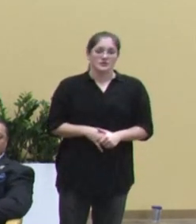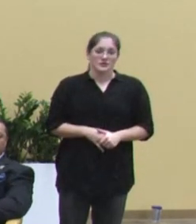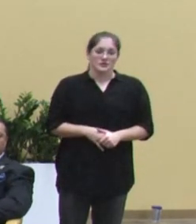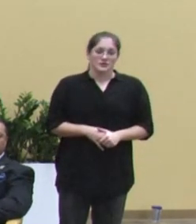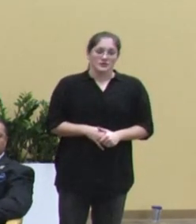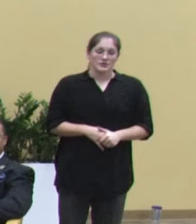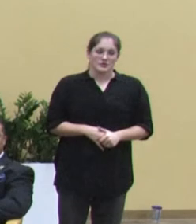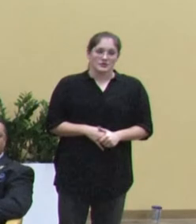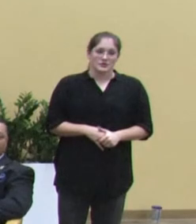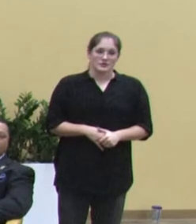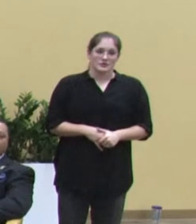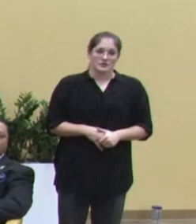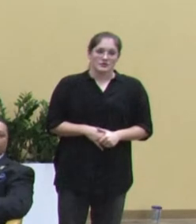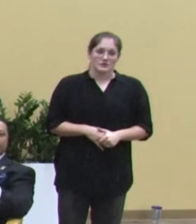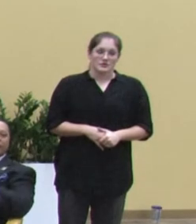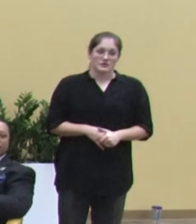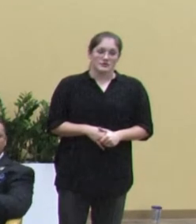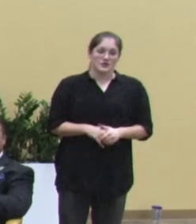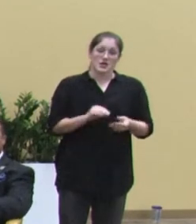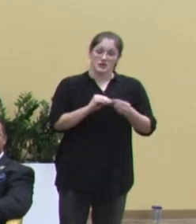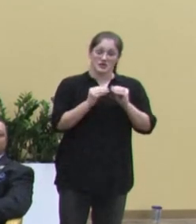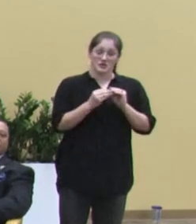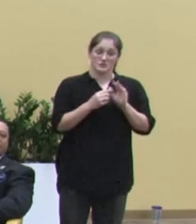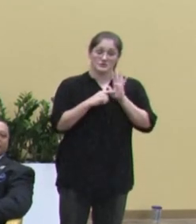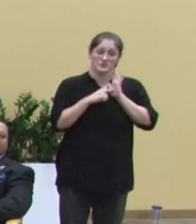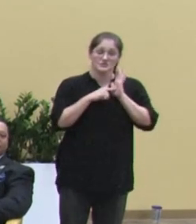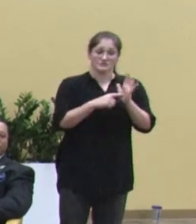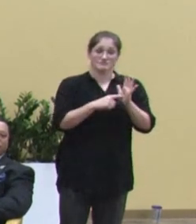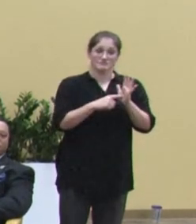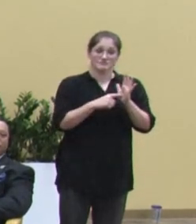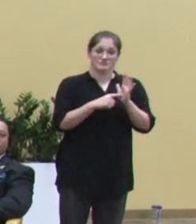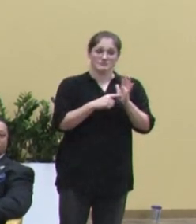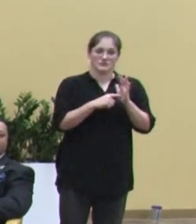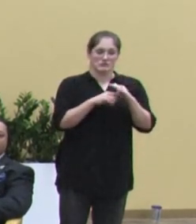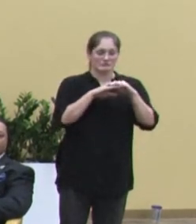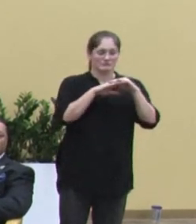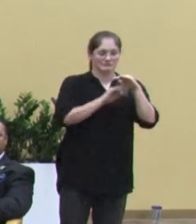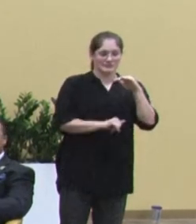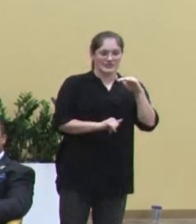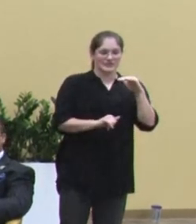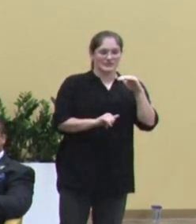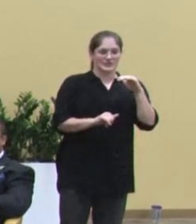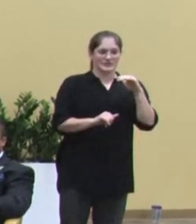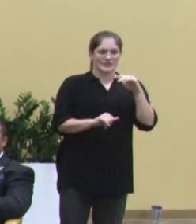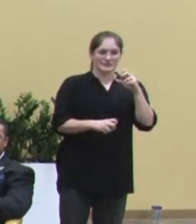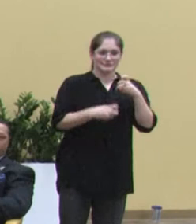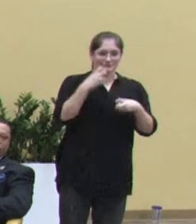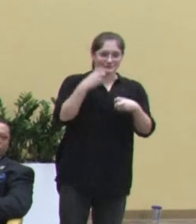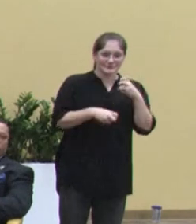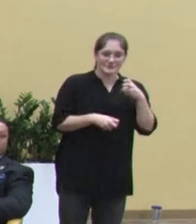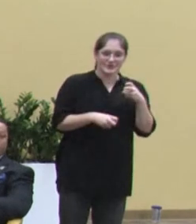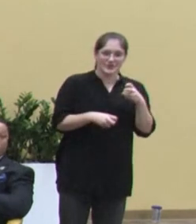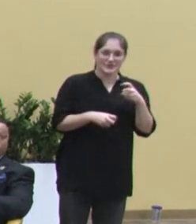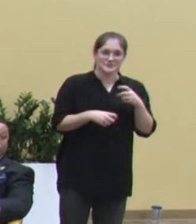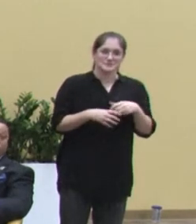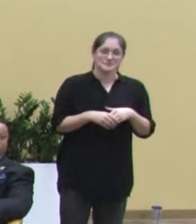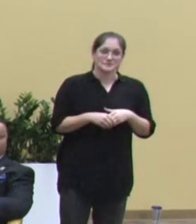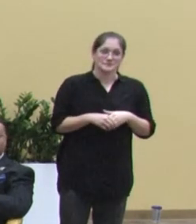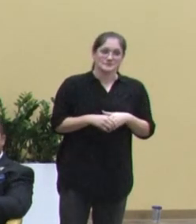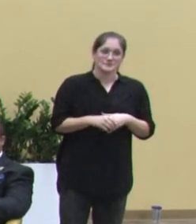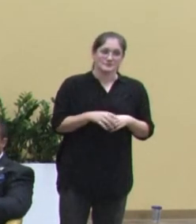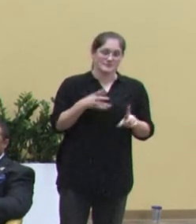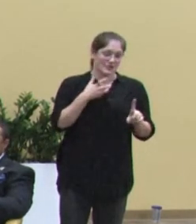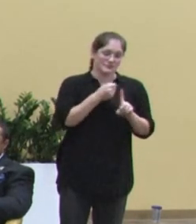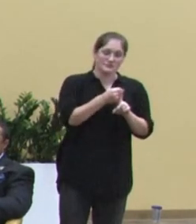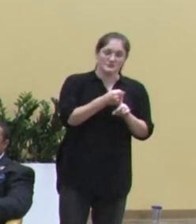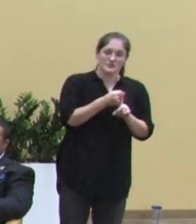most folks with disabilities, actually the numbers prove that there are less accidents on the job. You have less turnover in your workforce